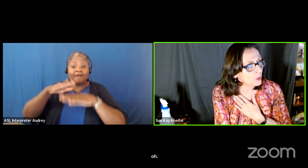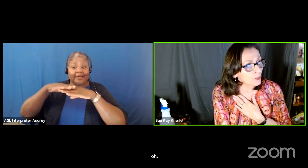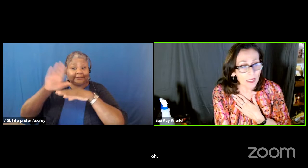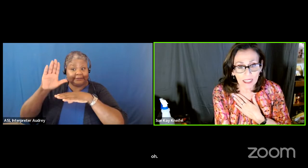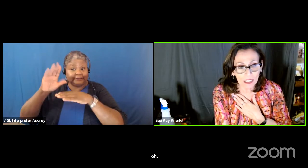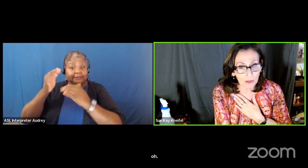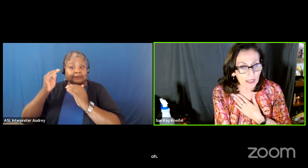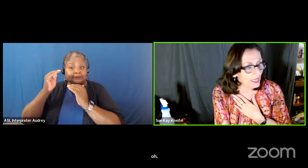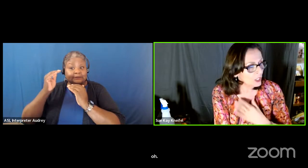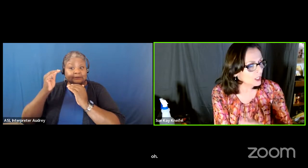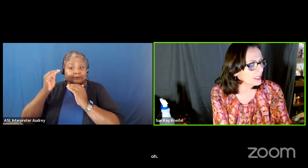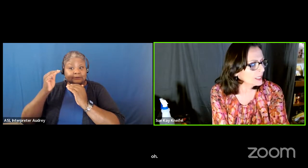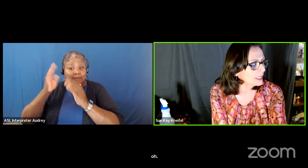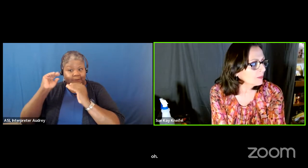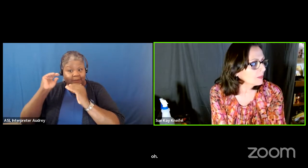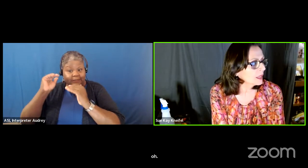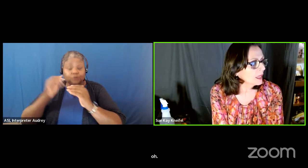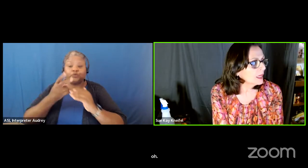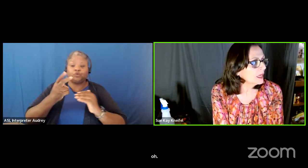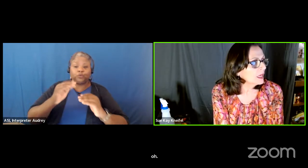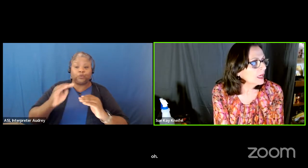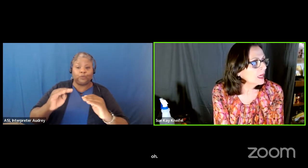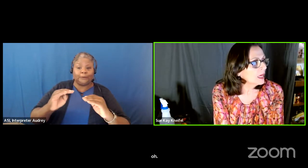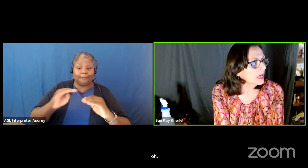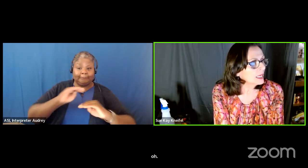and 2 meets expectations.